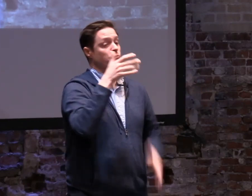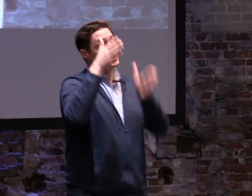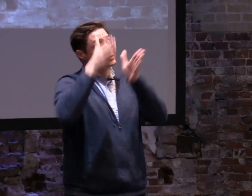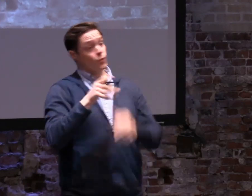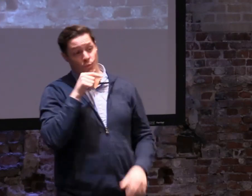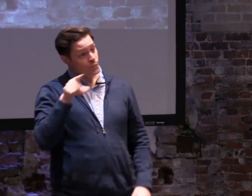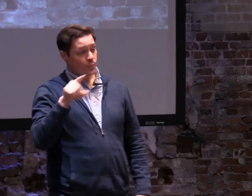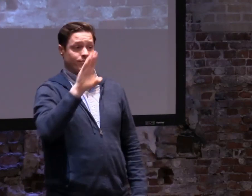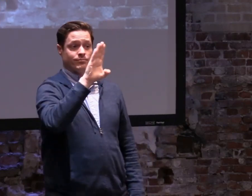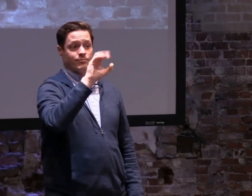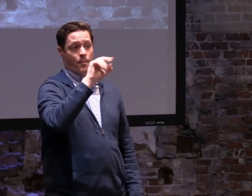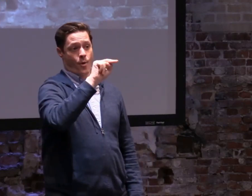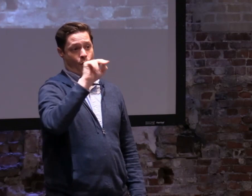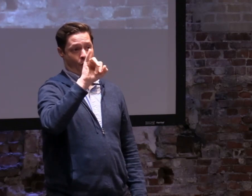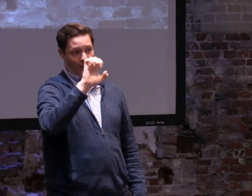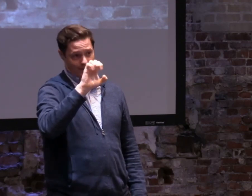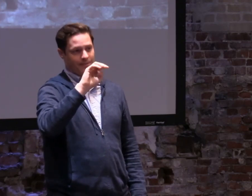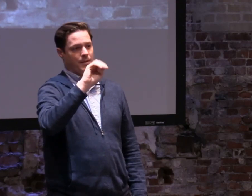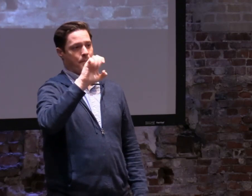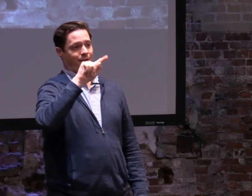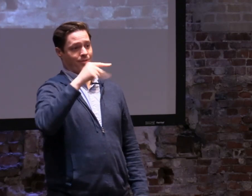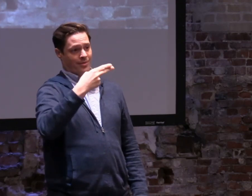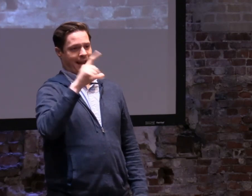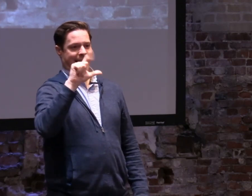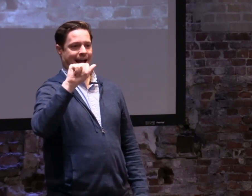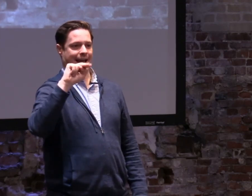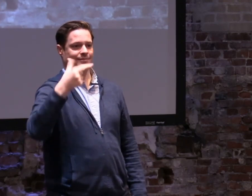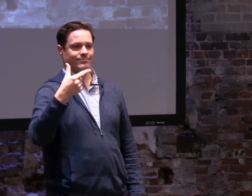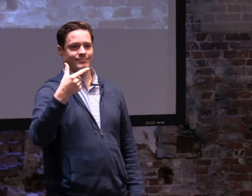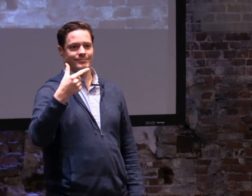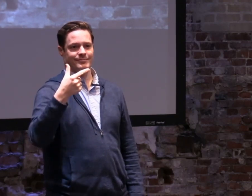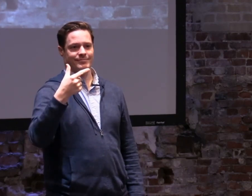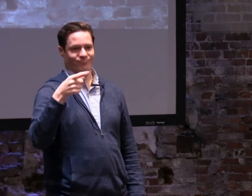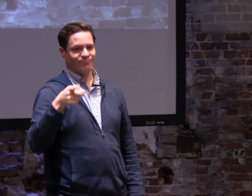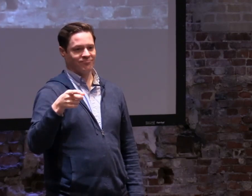only thing I have of it. And it belonged to Bonnie